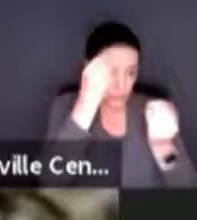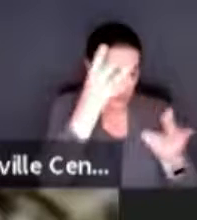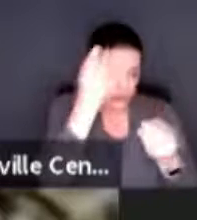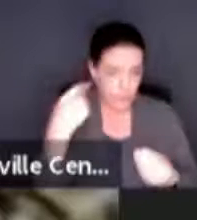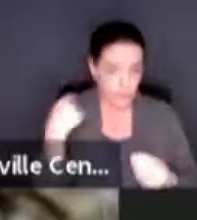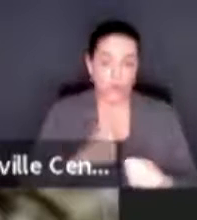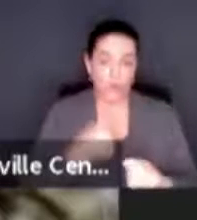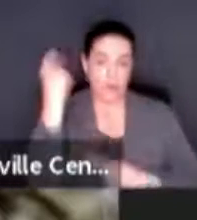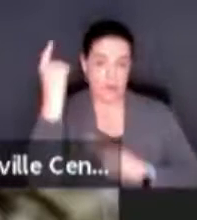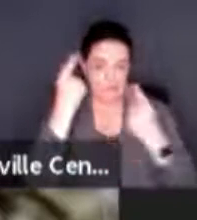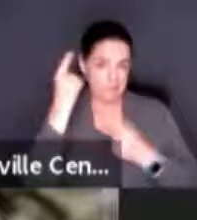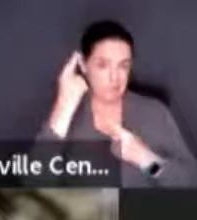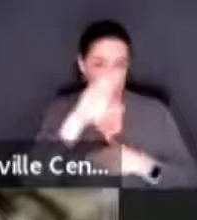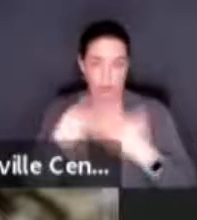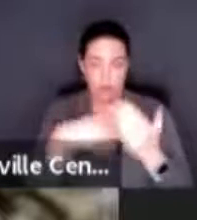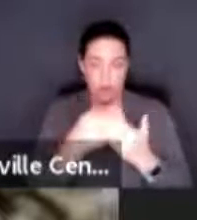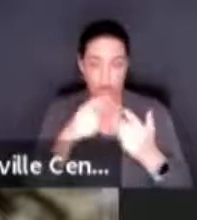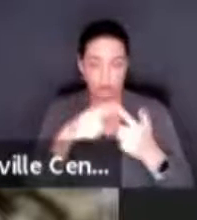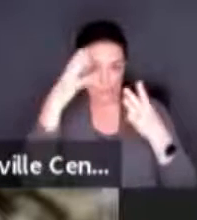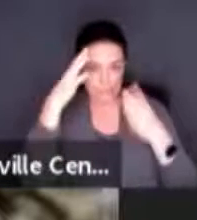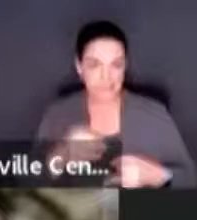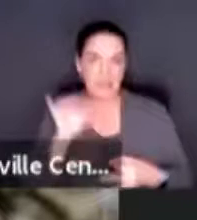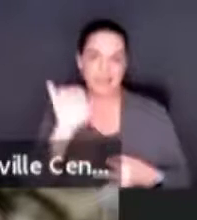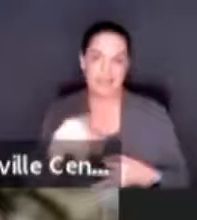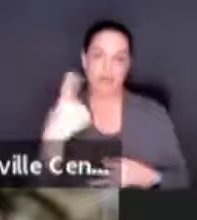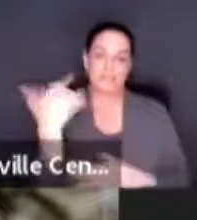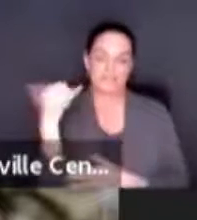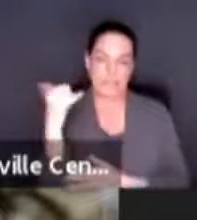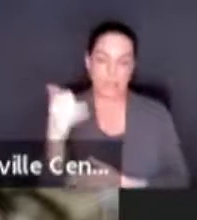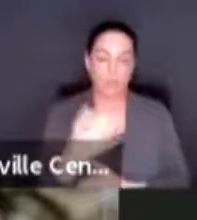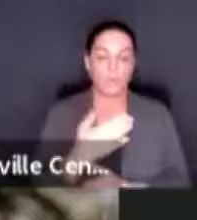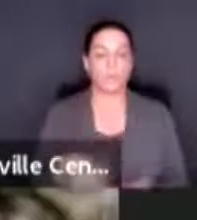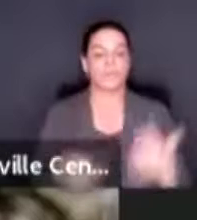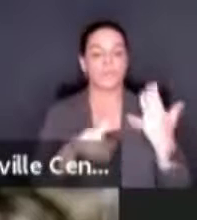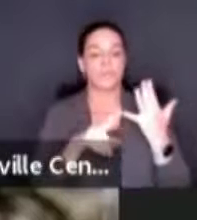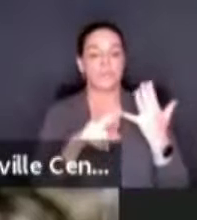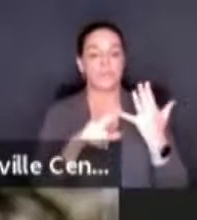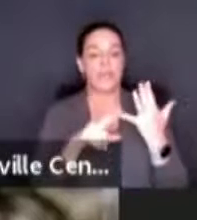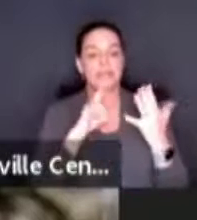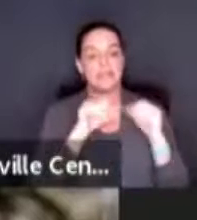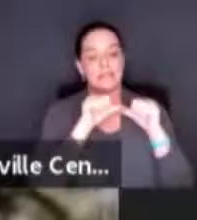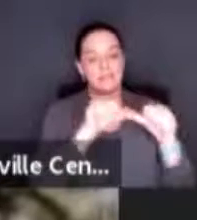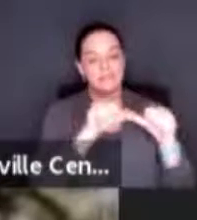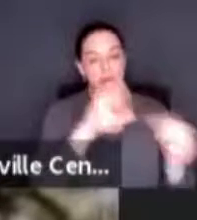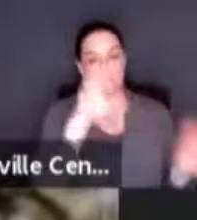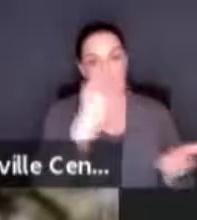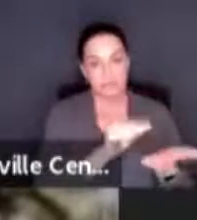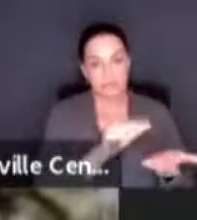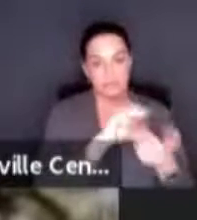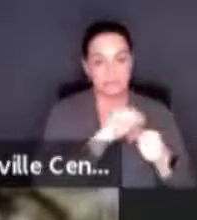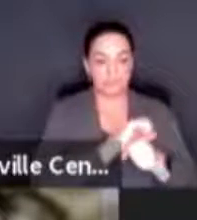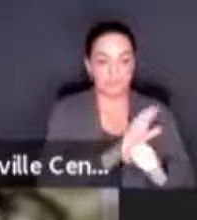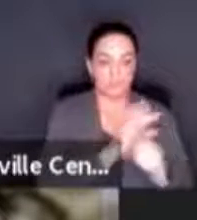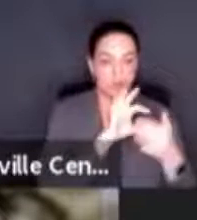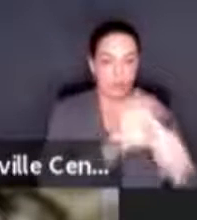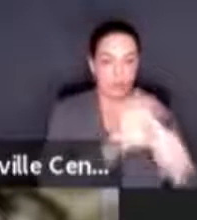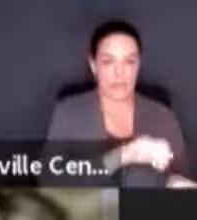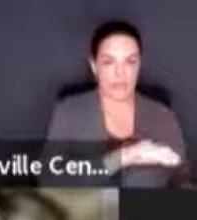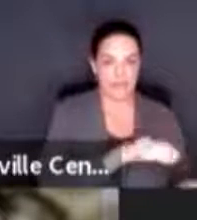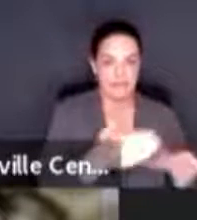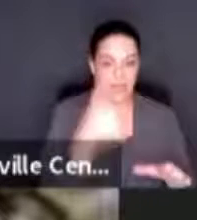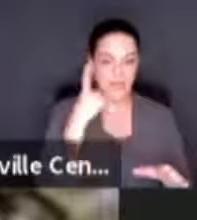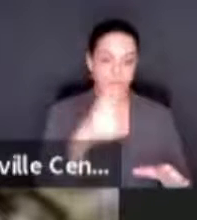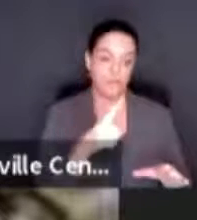consideration. Our fifth benchmark, sustained or decreased COVID-19 related death rate for identified positive or